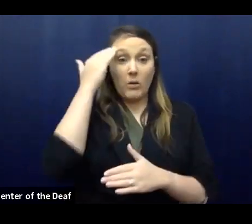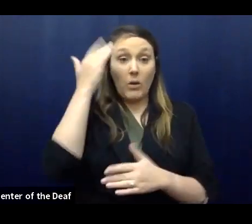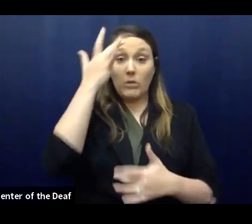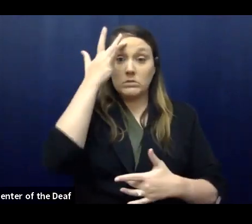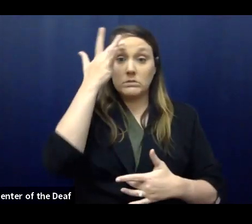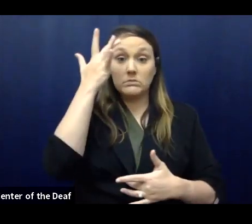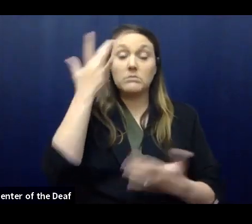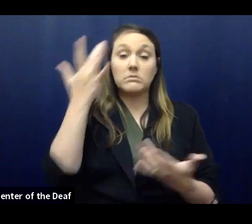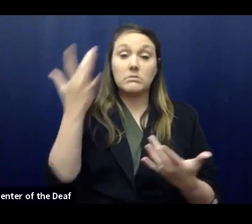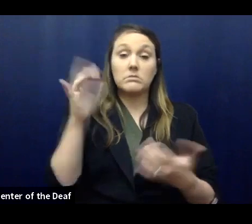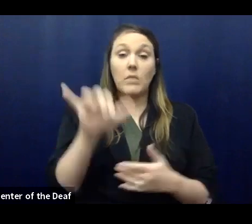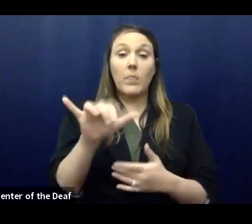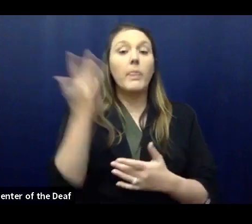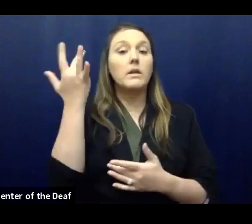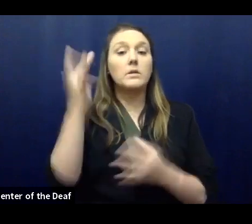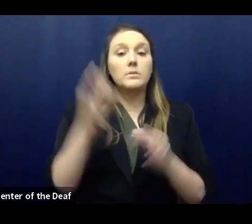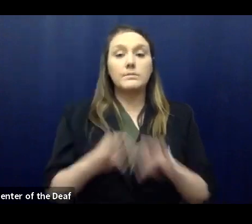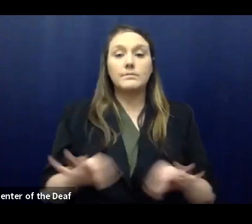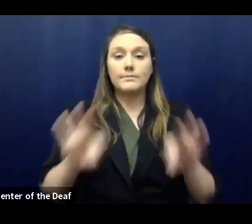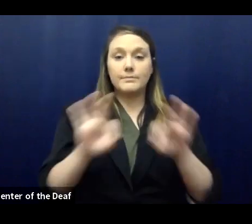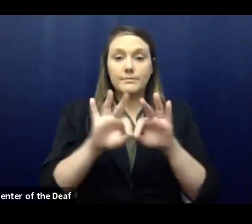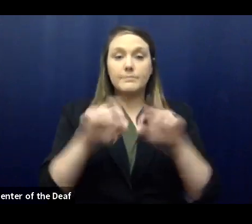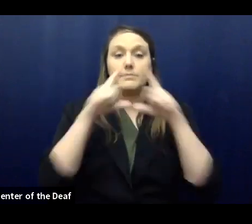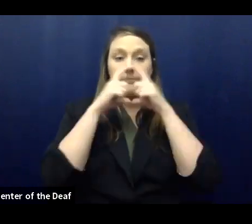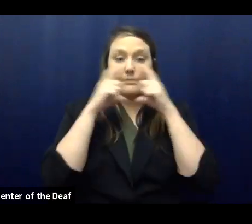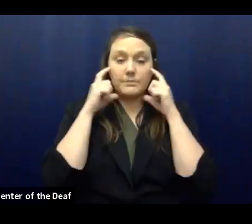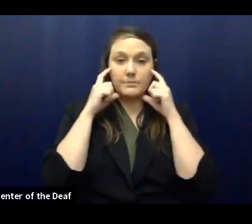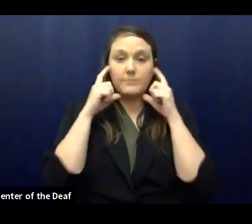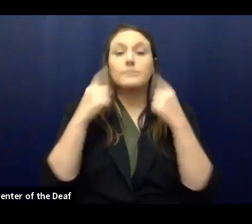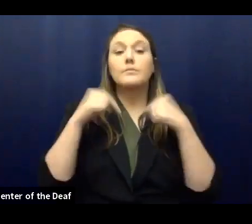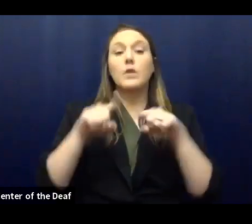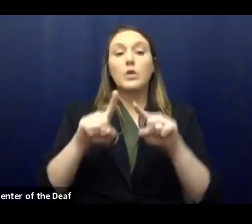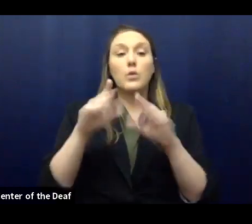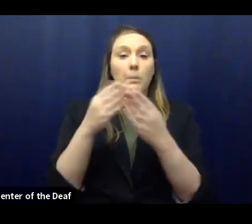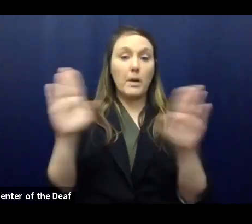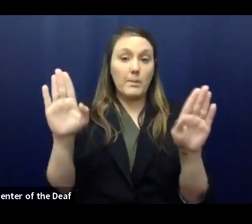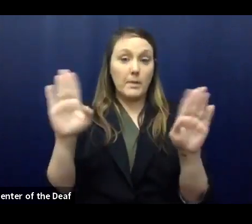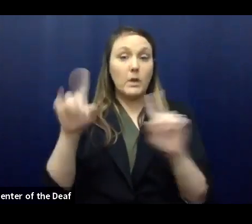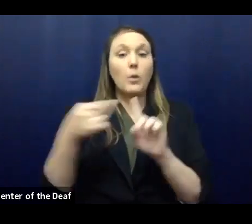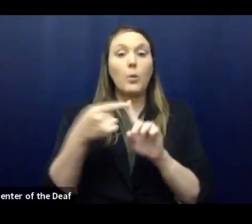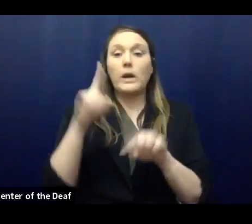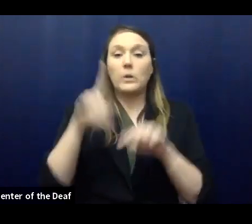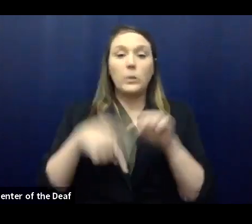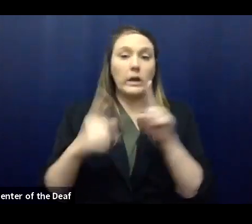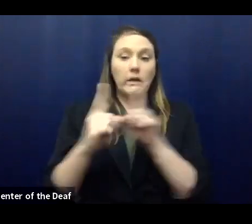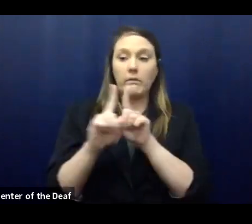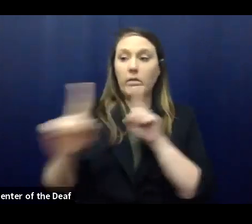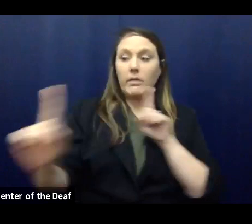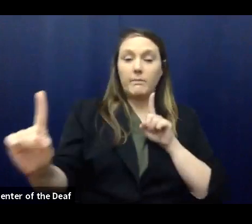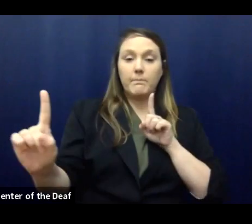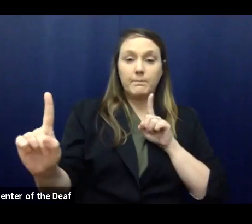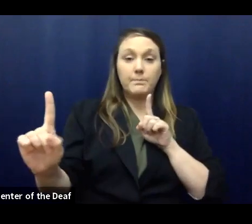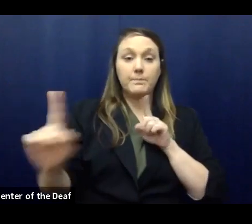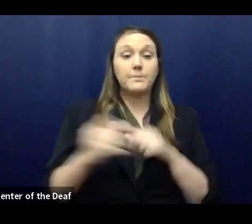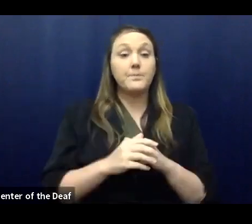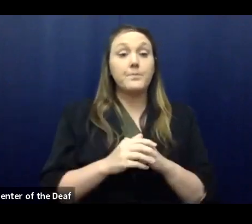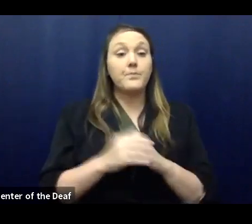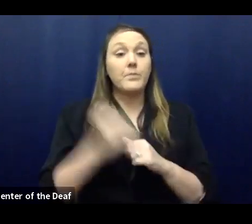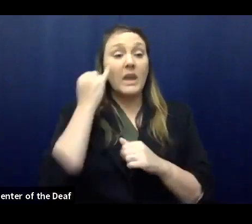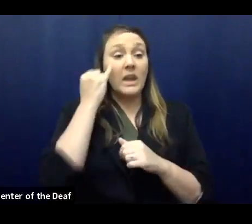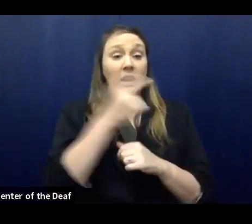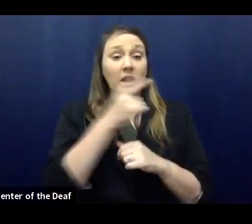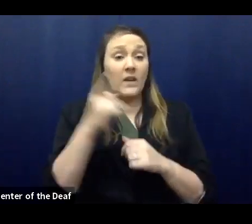That is why it's so important to wear a mask when you're in public, when physical distancing can't be maintained. Because even if you feel